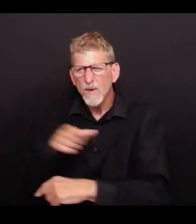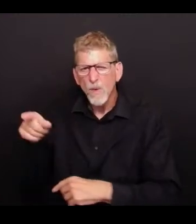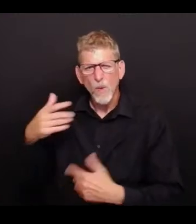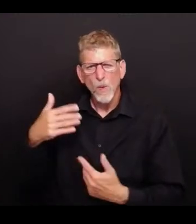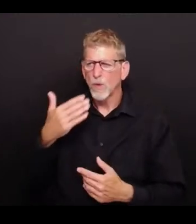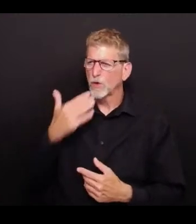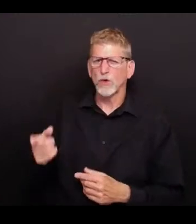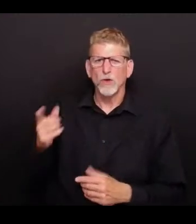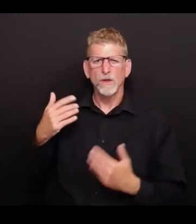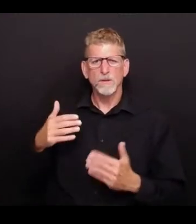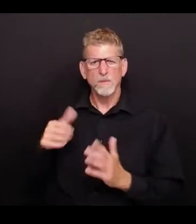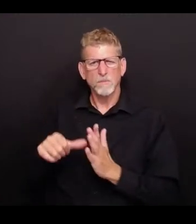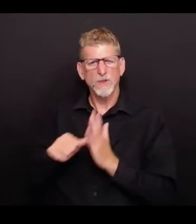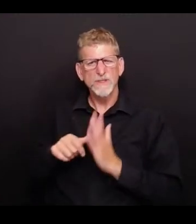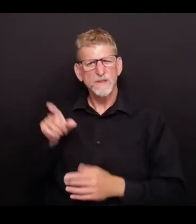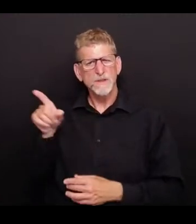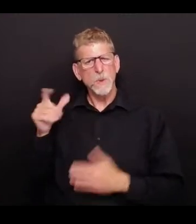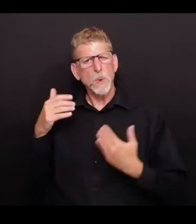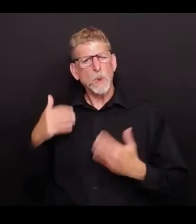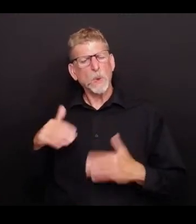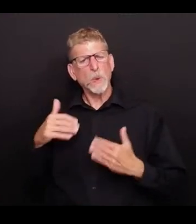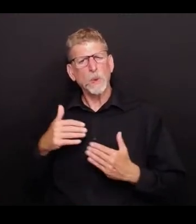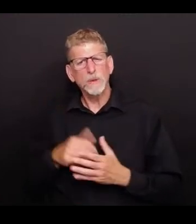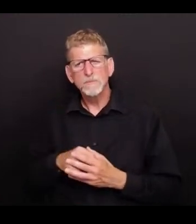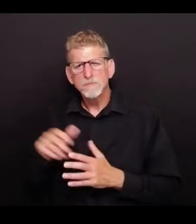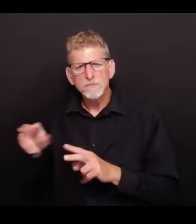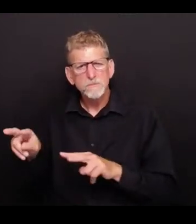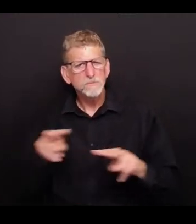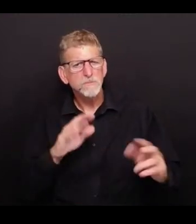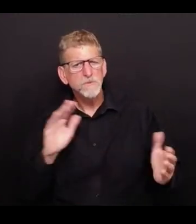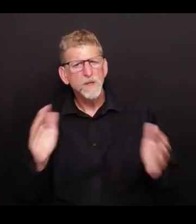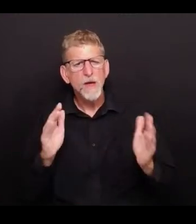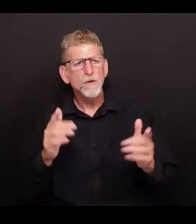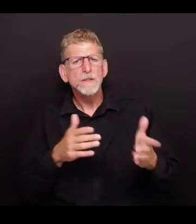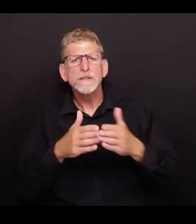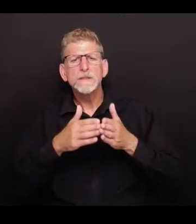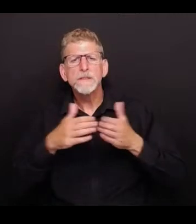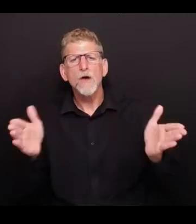significant. And when we look at, overall our